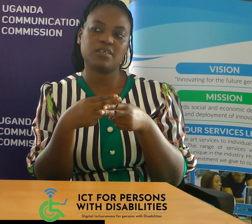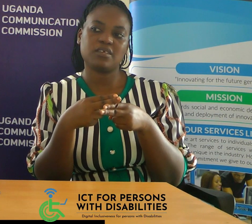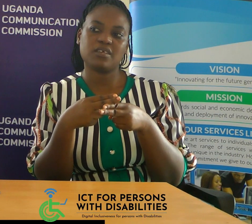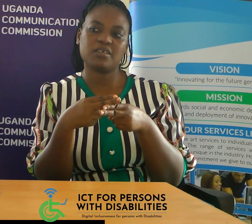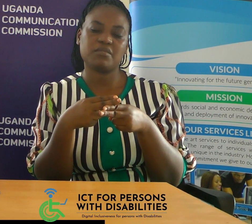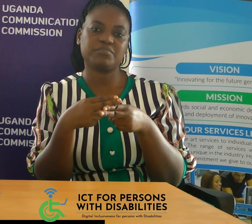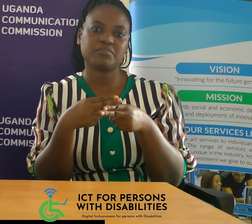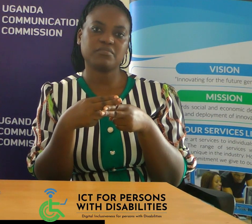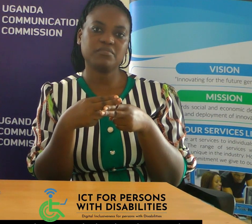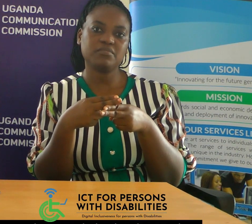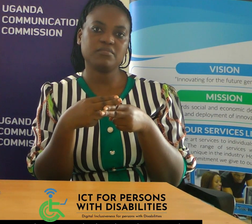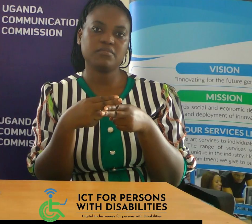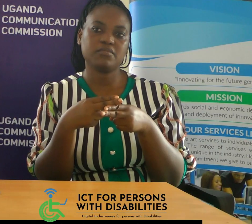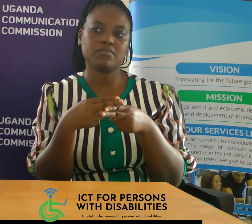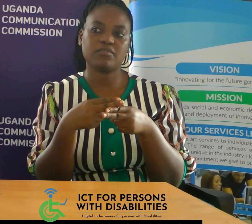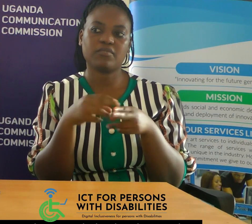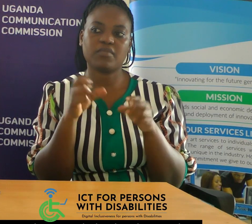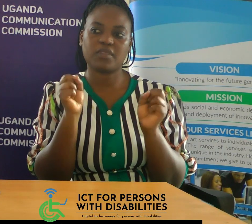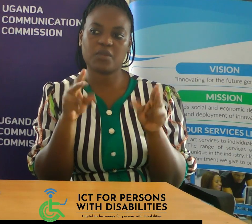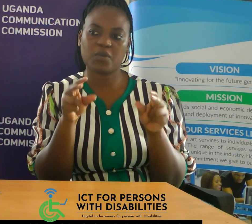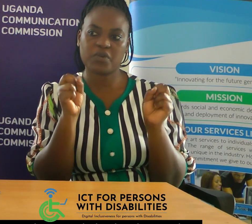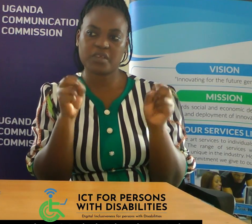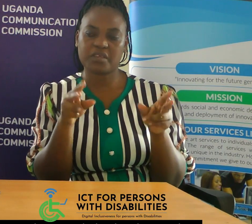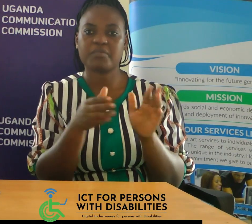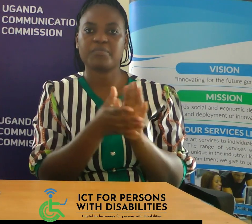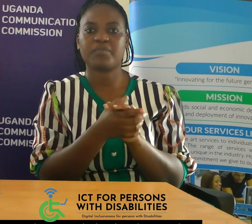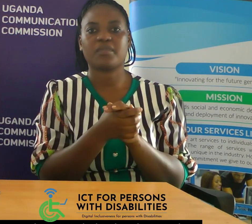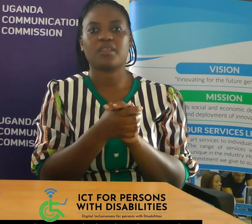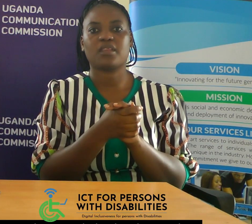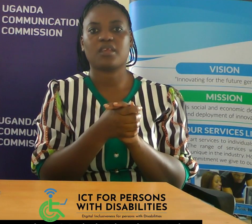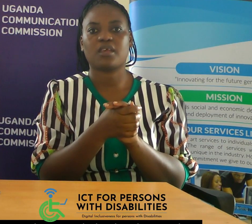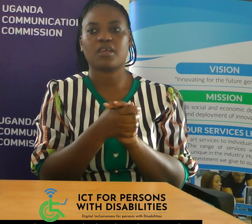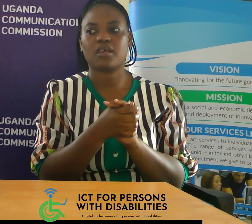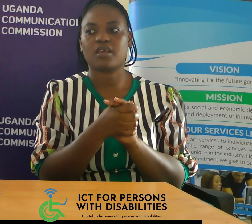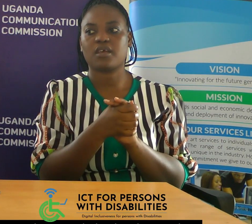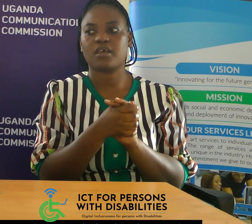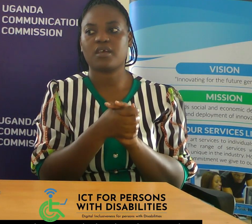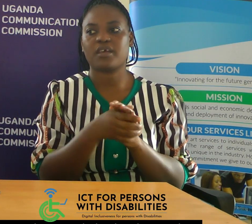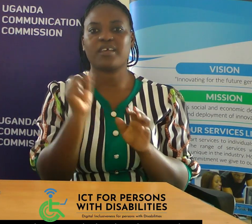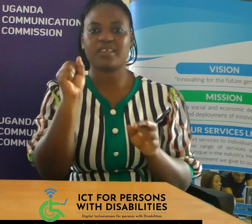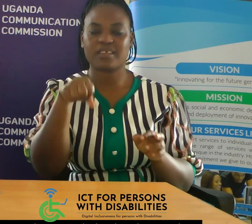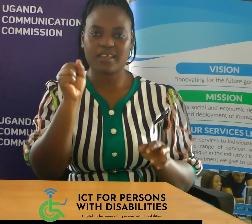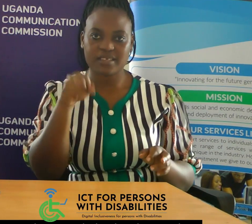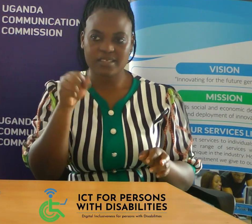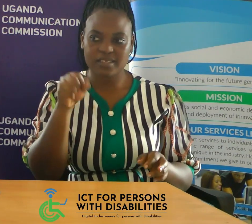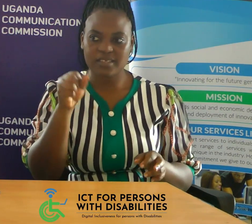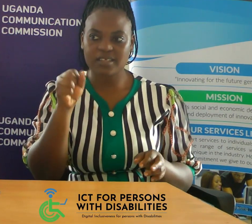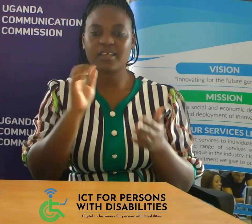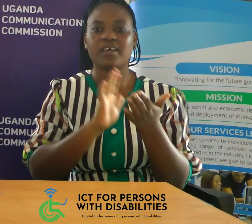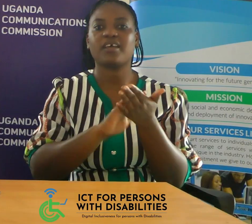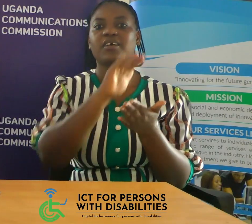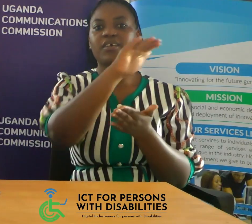you. Yes, this is Mugabe Frank, representing Mpigi District Union.